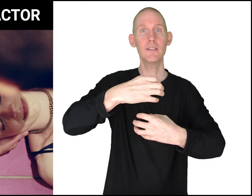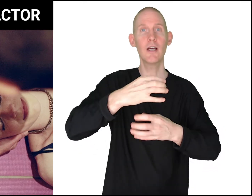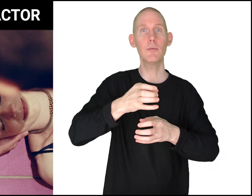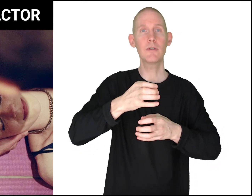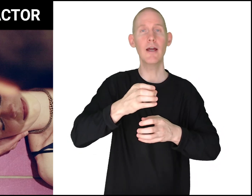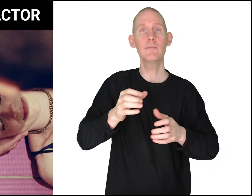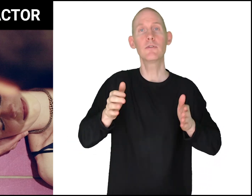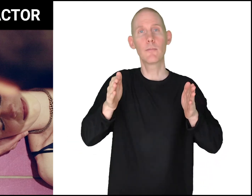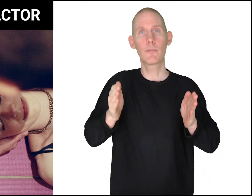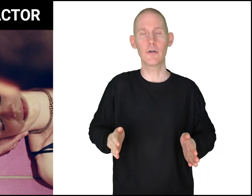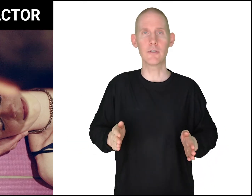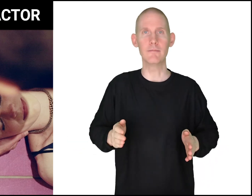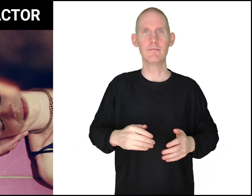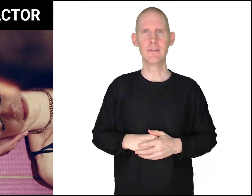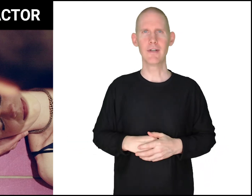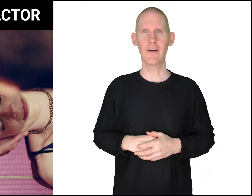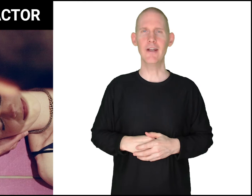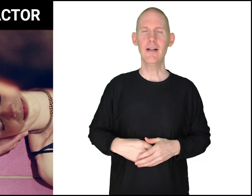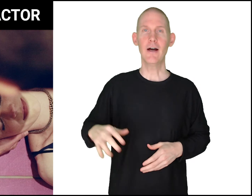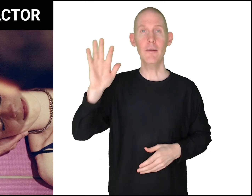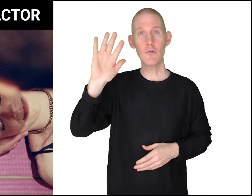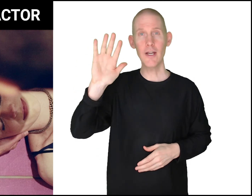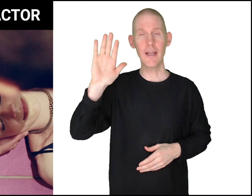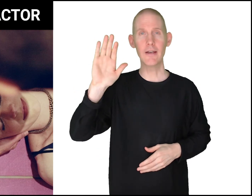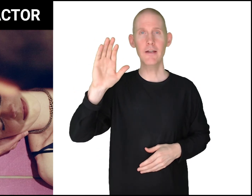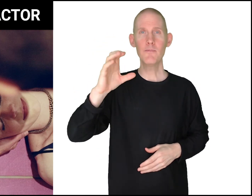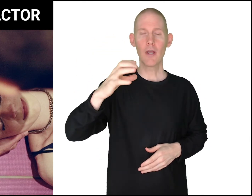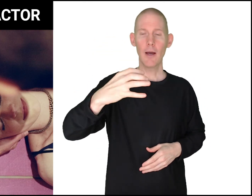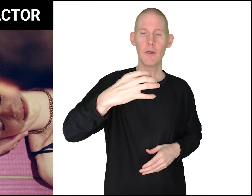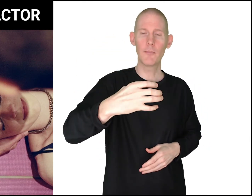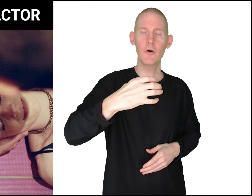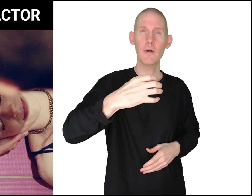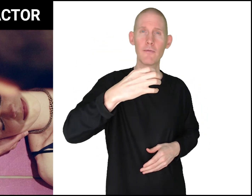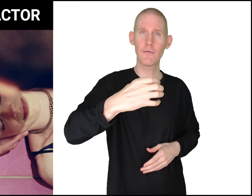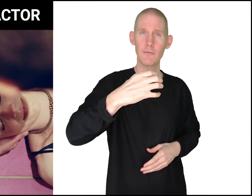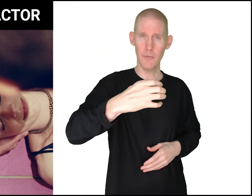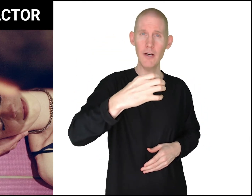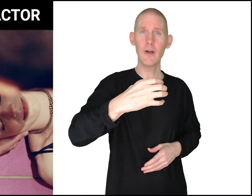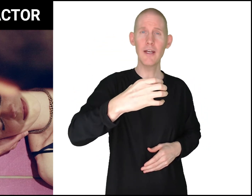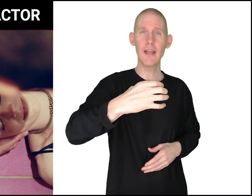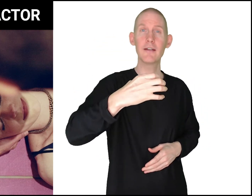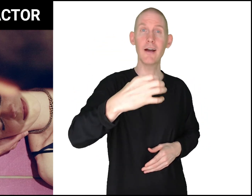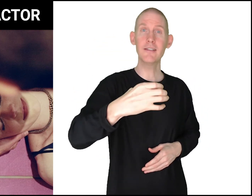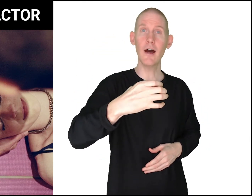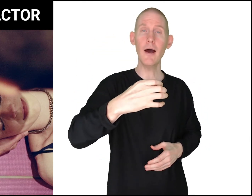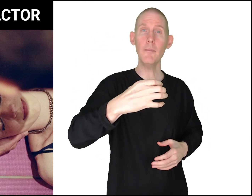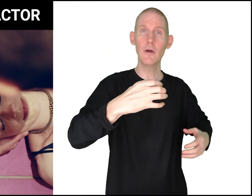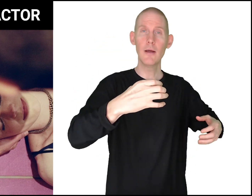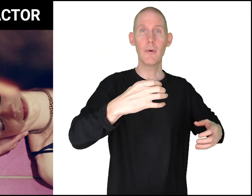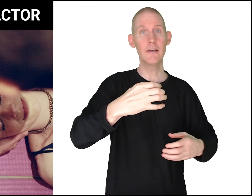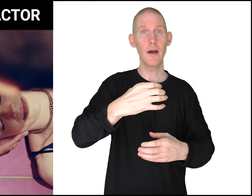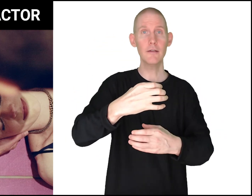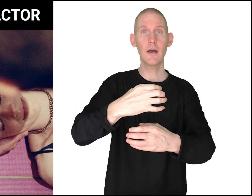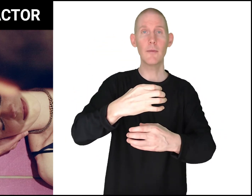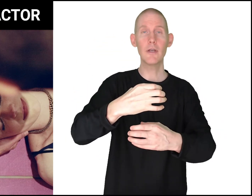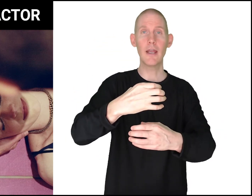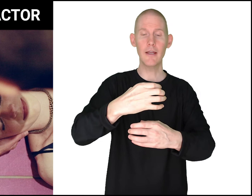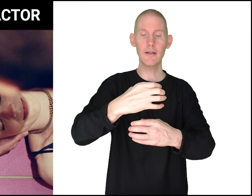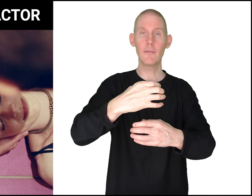couple times, person, all right? I'm right-handed. I'm gonna put my right hand on top, my non-dominant hand on the